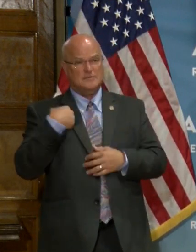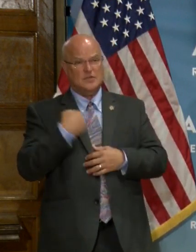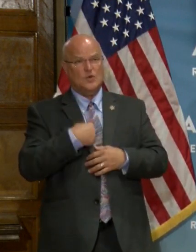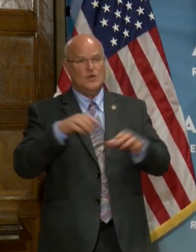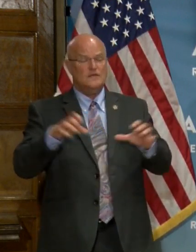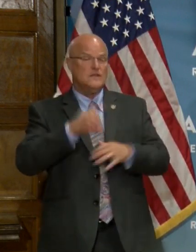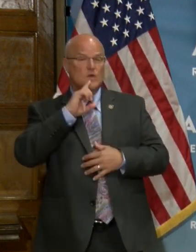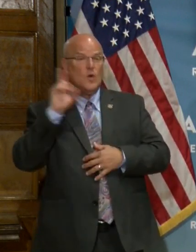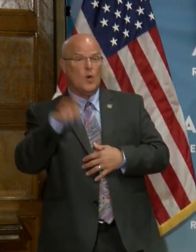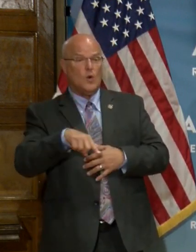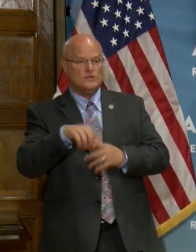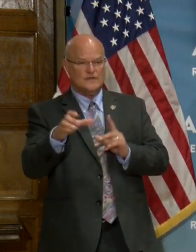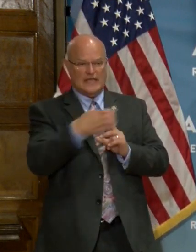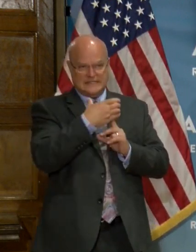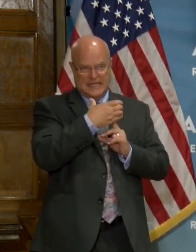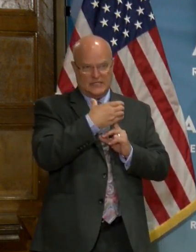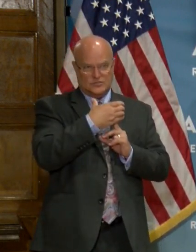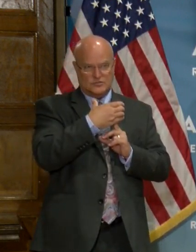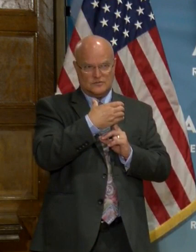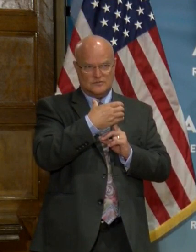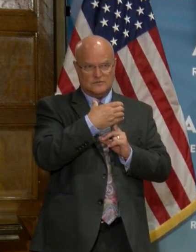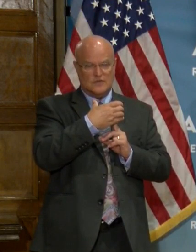done orders of isolation